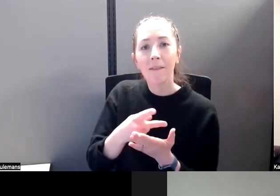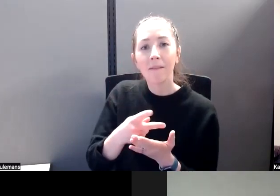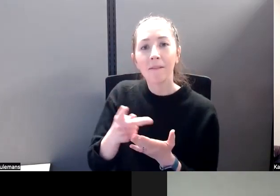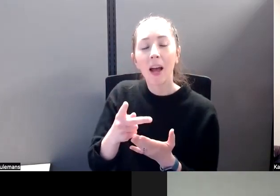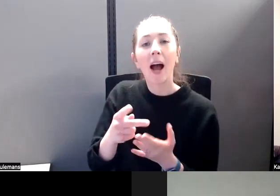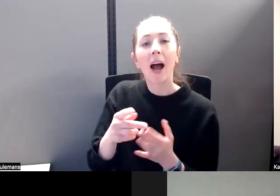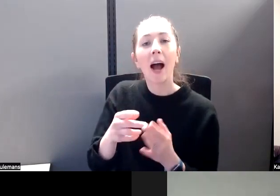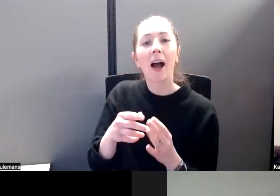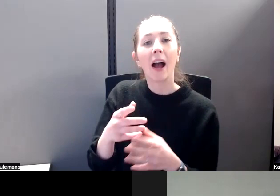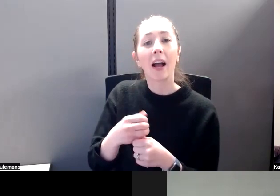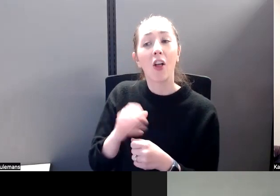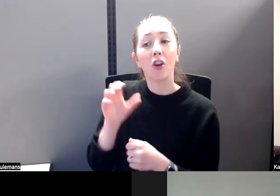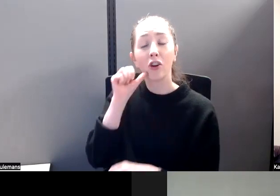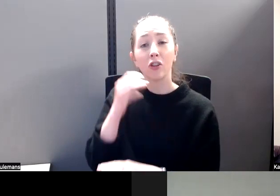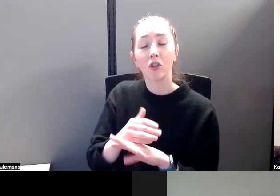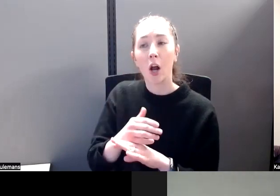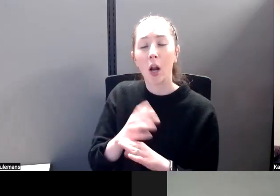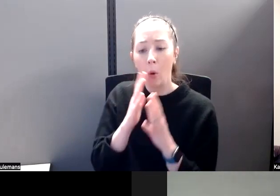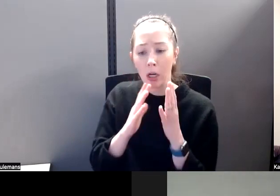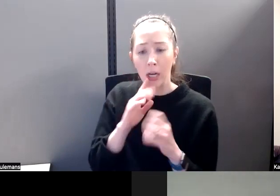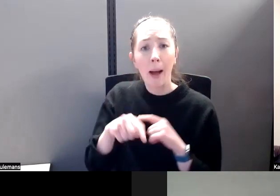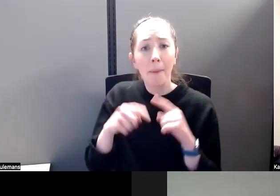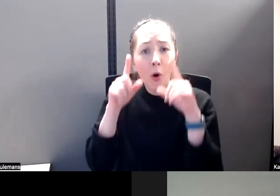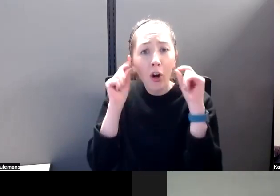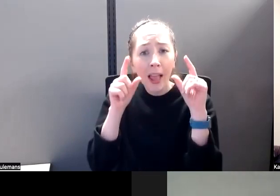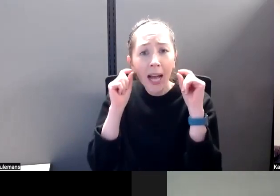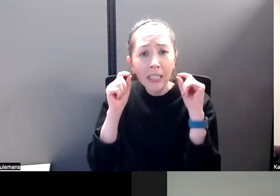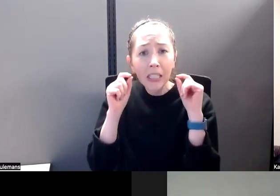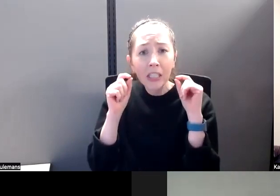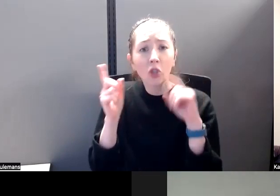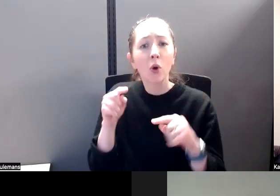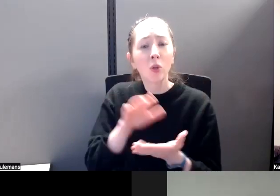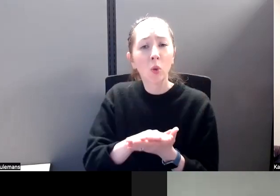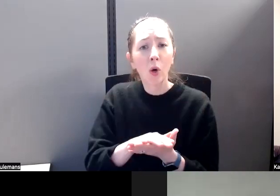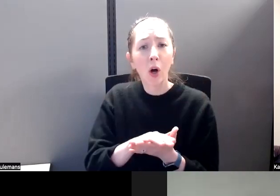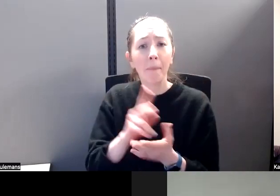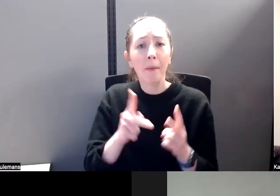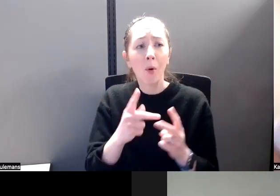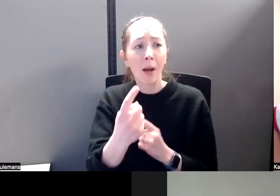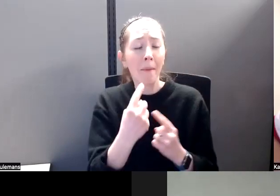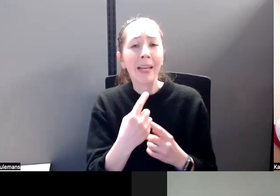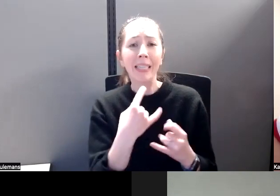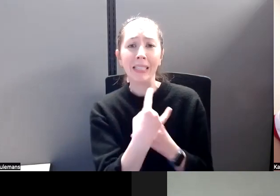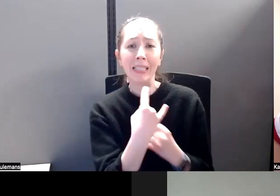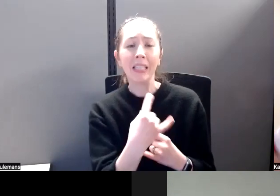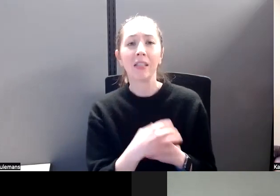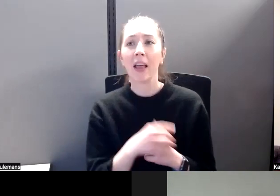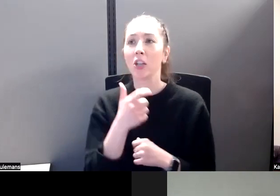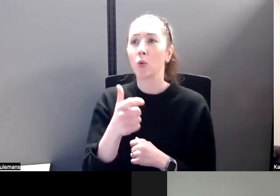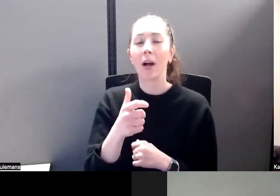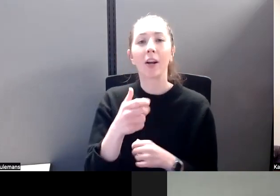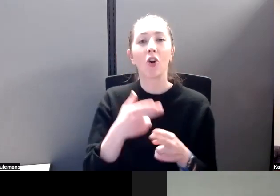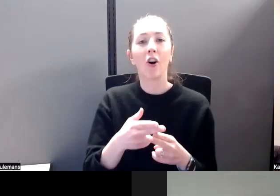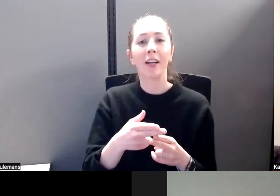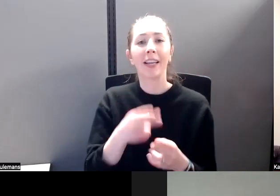that their daughter was very embarrassed about wearing her glasses at school and she's being teased. And then she started watching Signed Sealed and saw